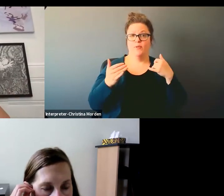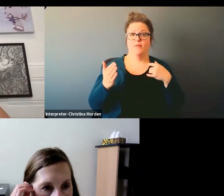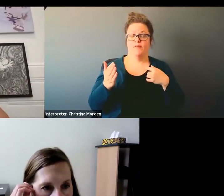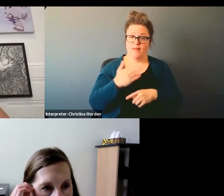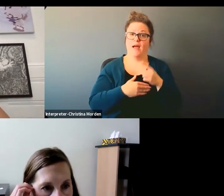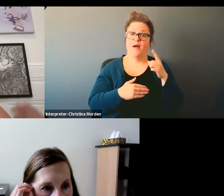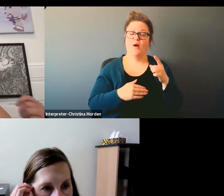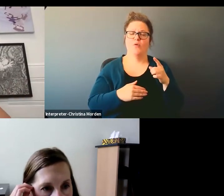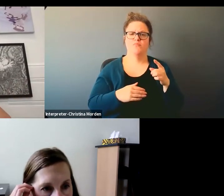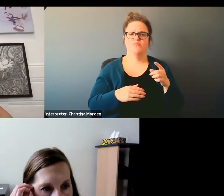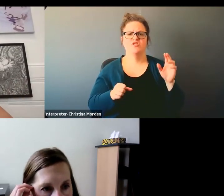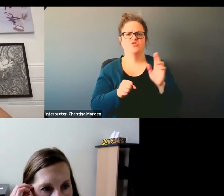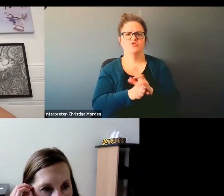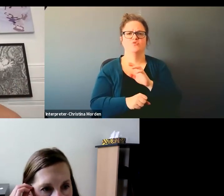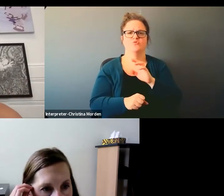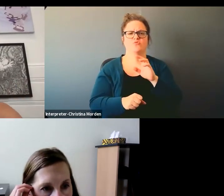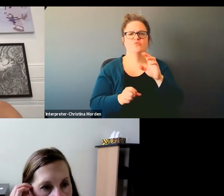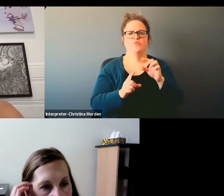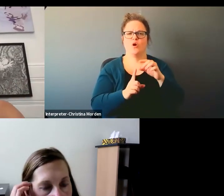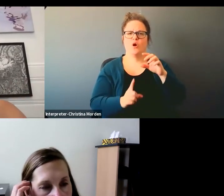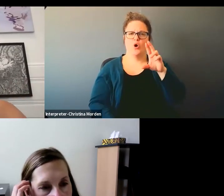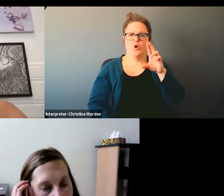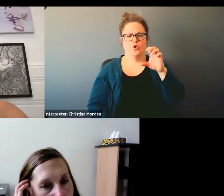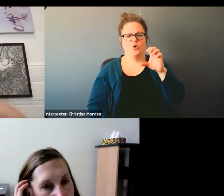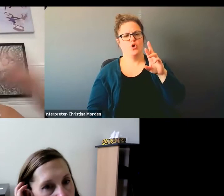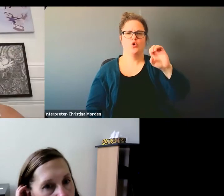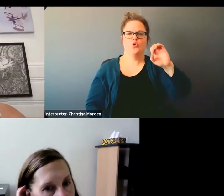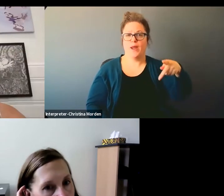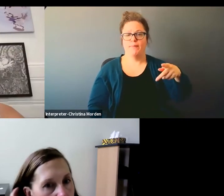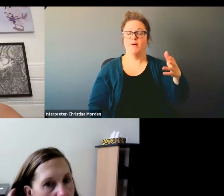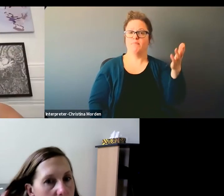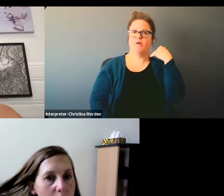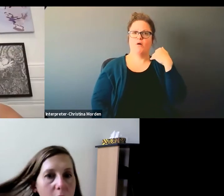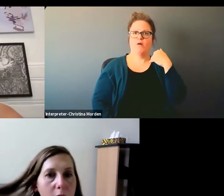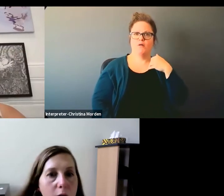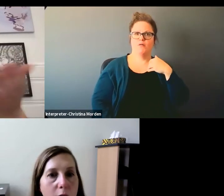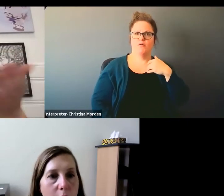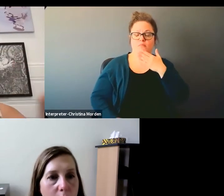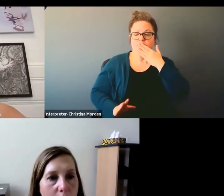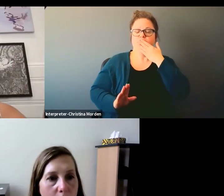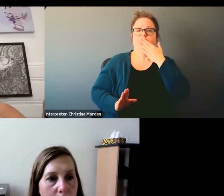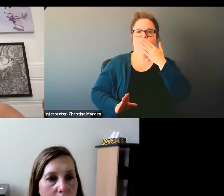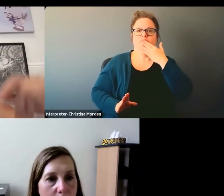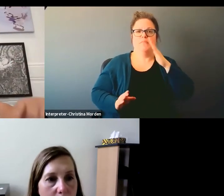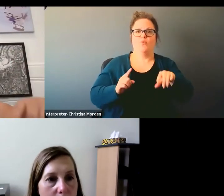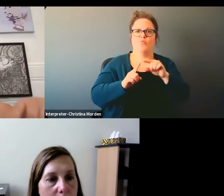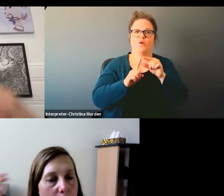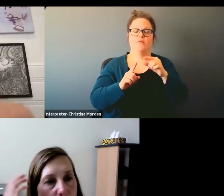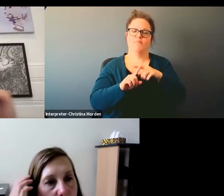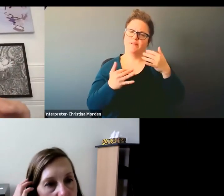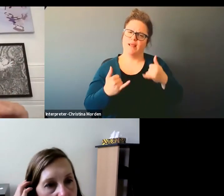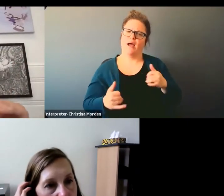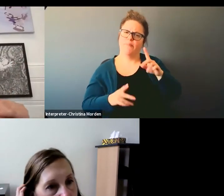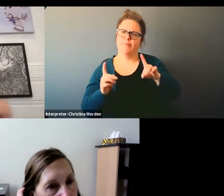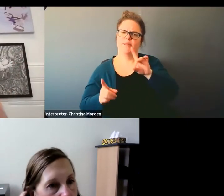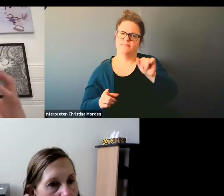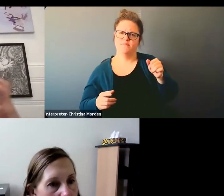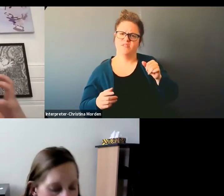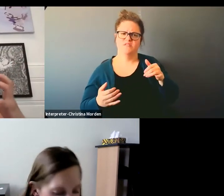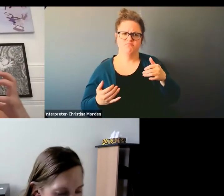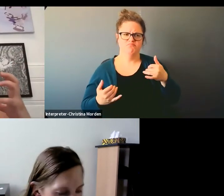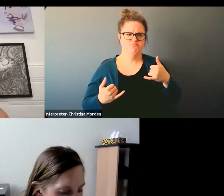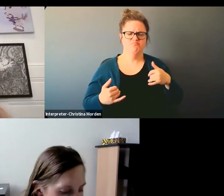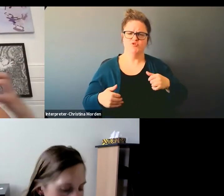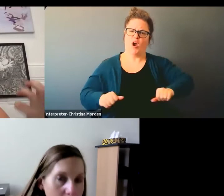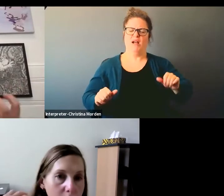know, crip rights and that sort of thing. So while in the past calling someone a crip would not be good, and it's still kind of iffy, but you know,